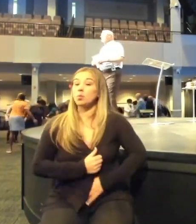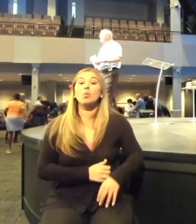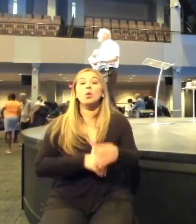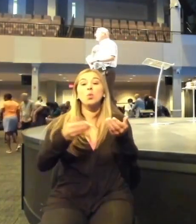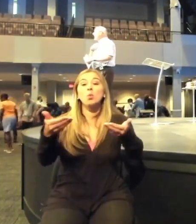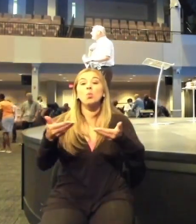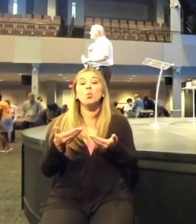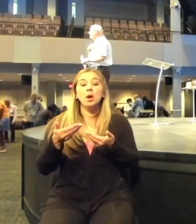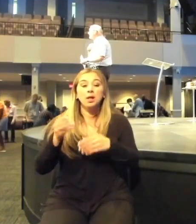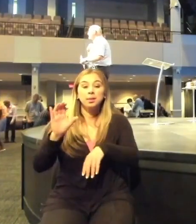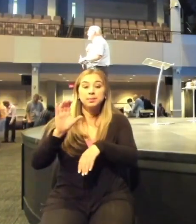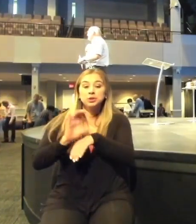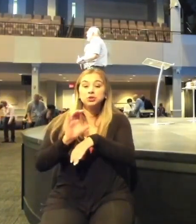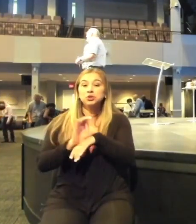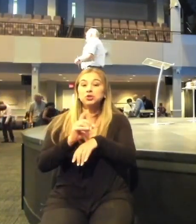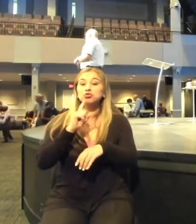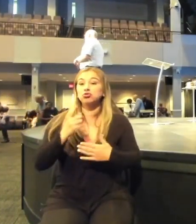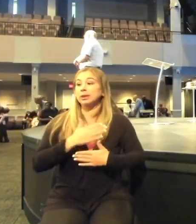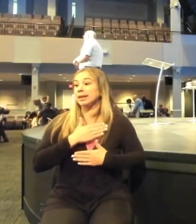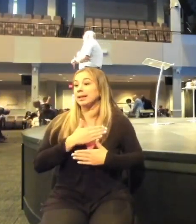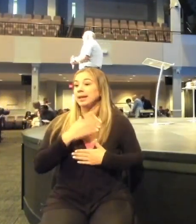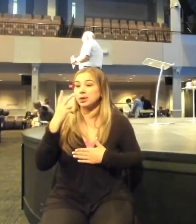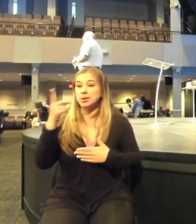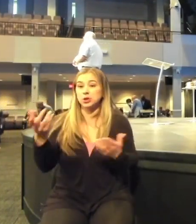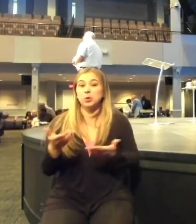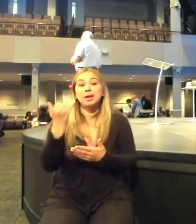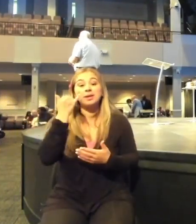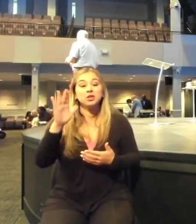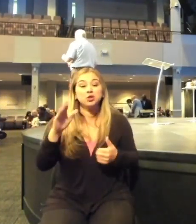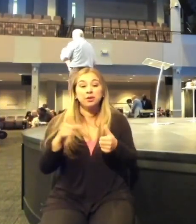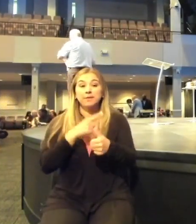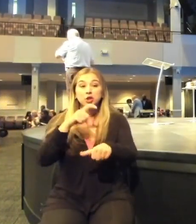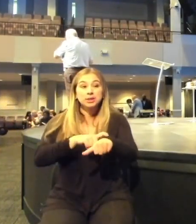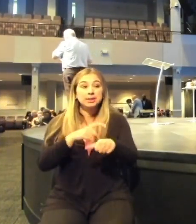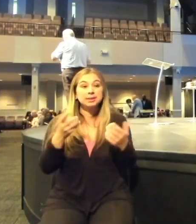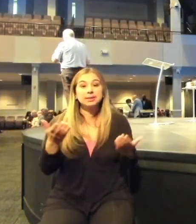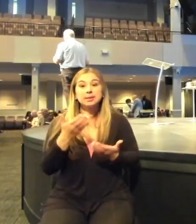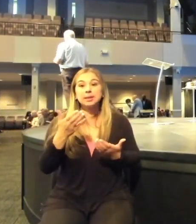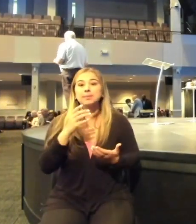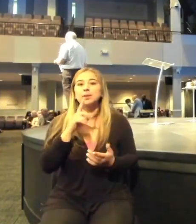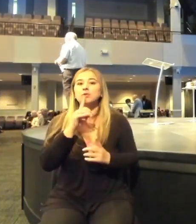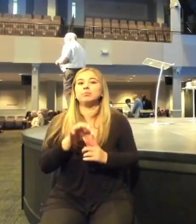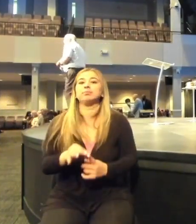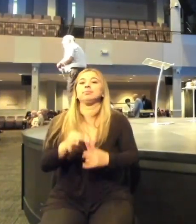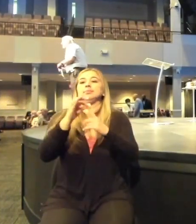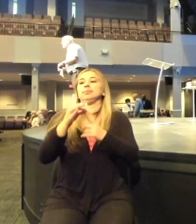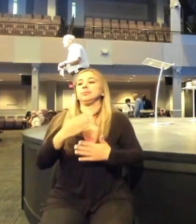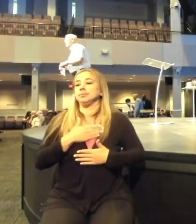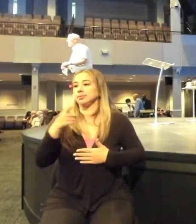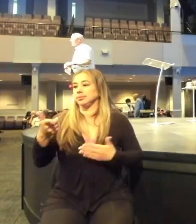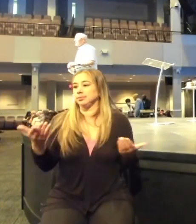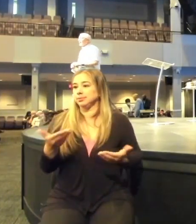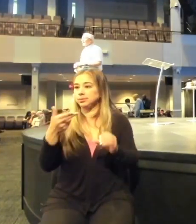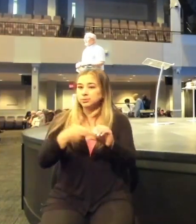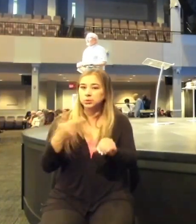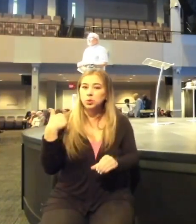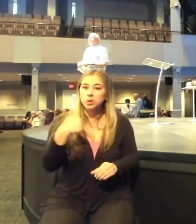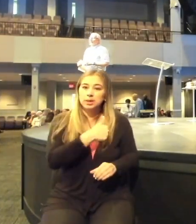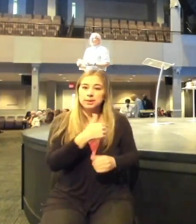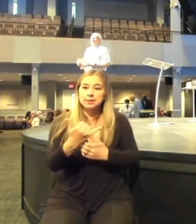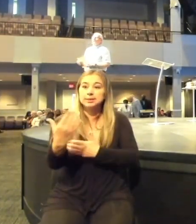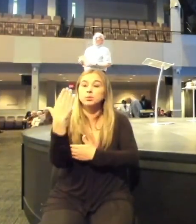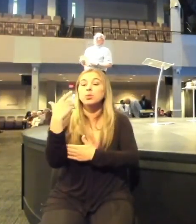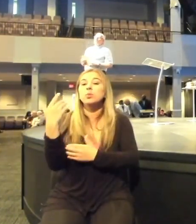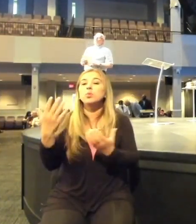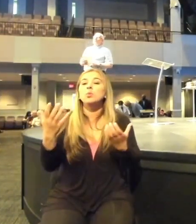Welcome to church again. Glad to see you here at Church of the Redeemer today. If this is your first time with us, we're especially glad to have you with us this morning. And